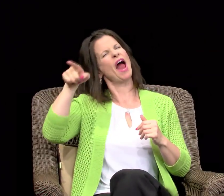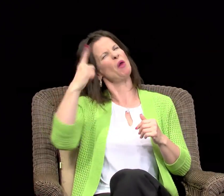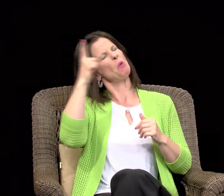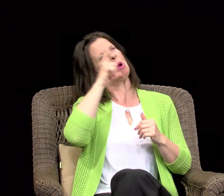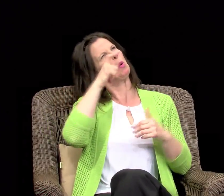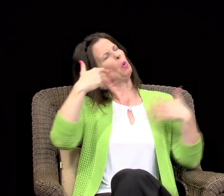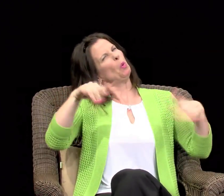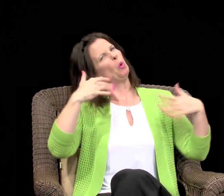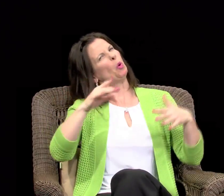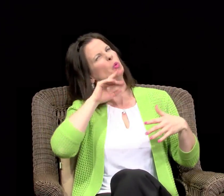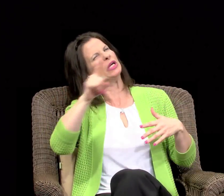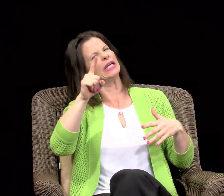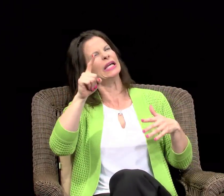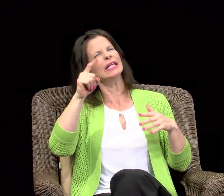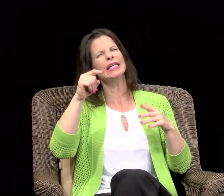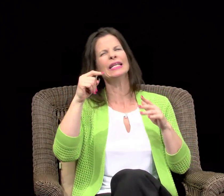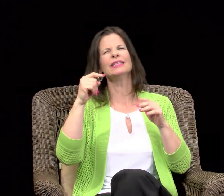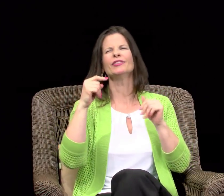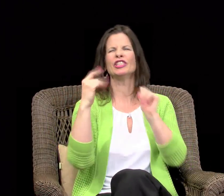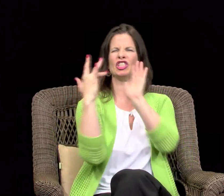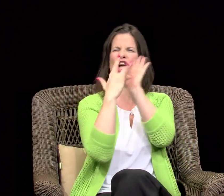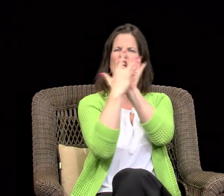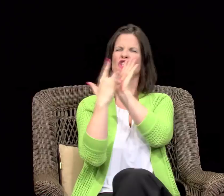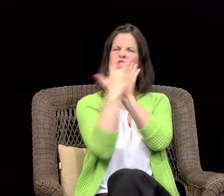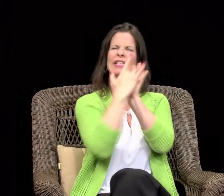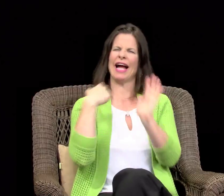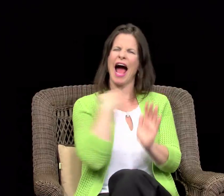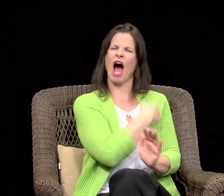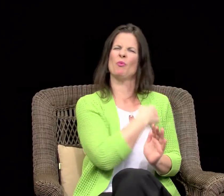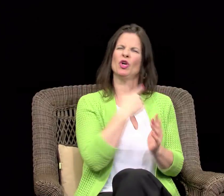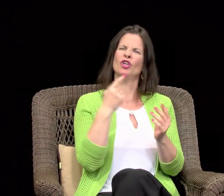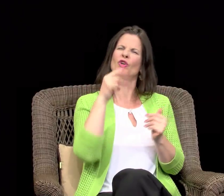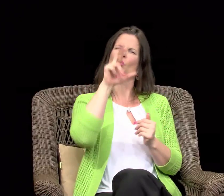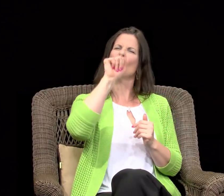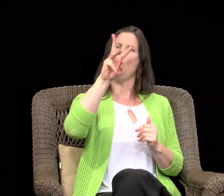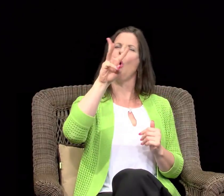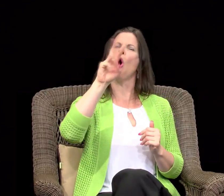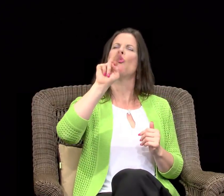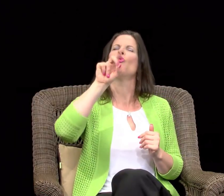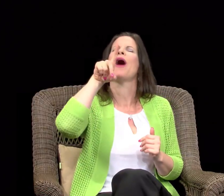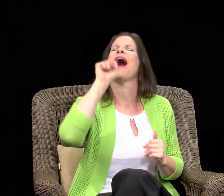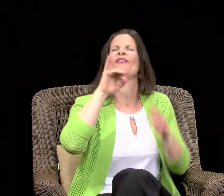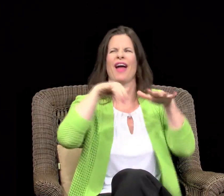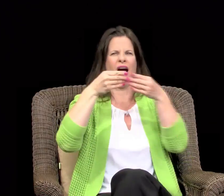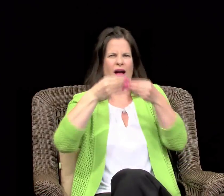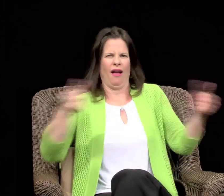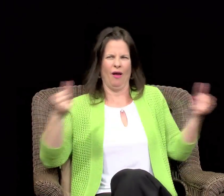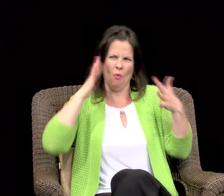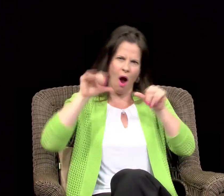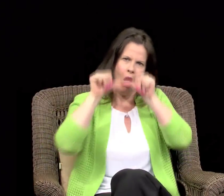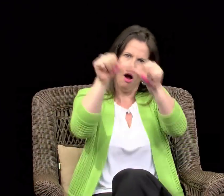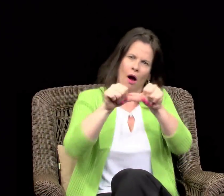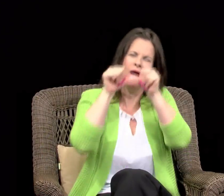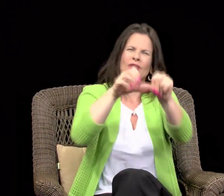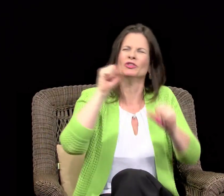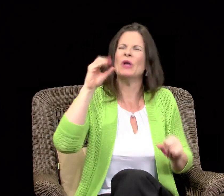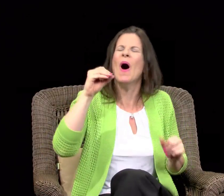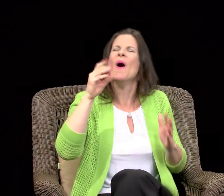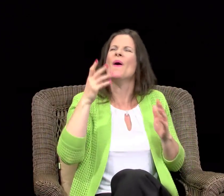is connected. And I think that Alexende Graham Bell really touched our